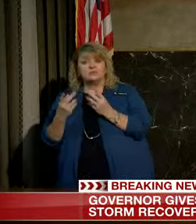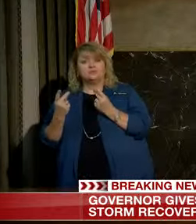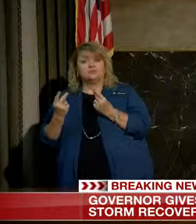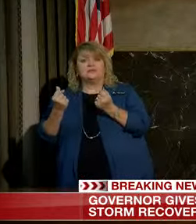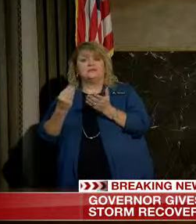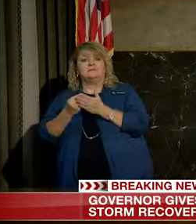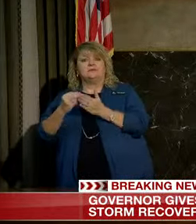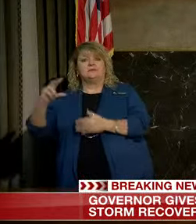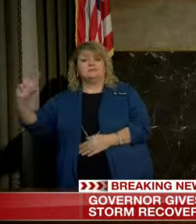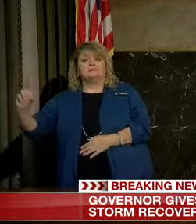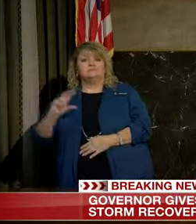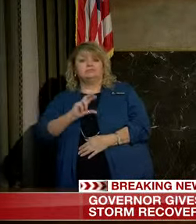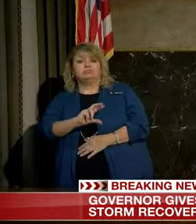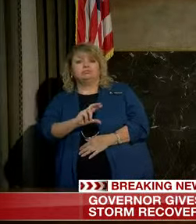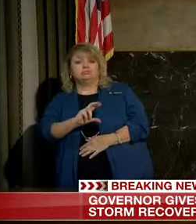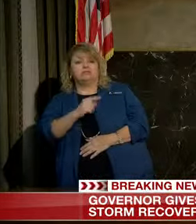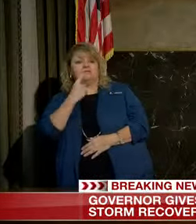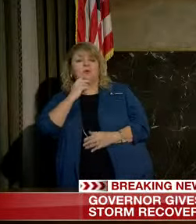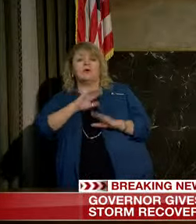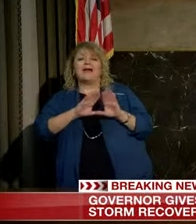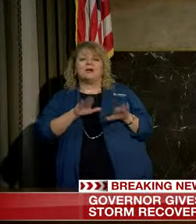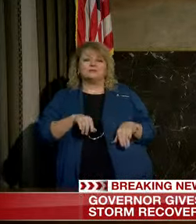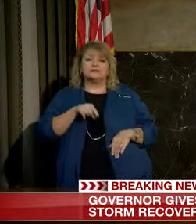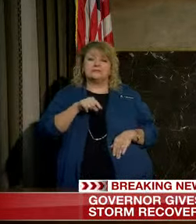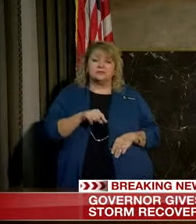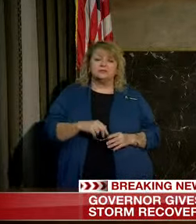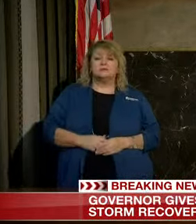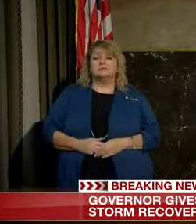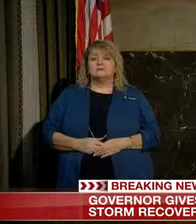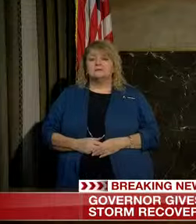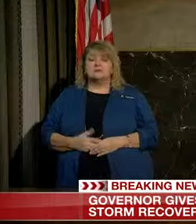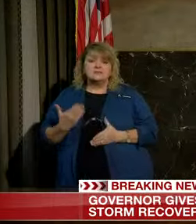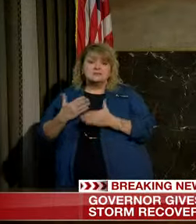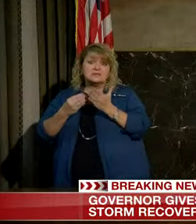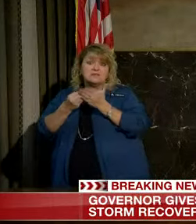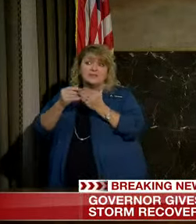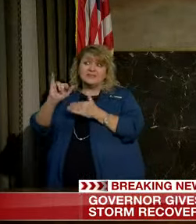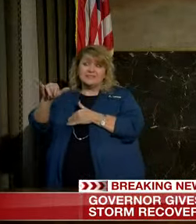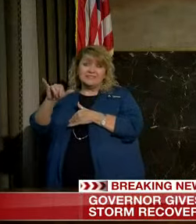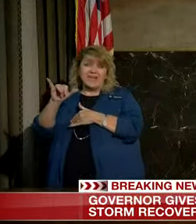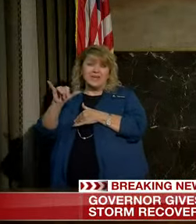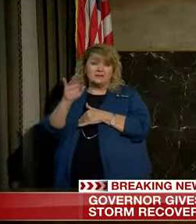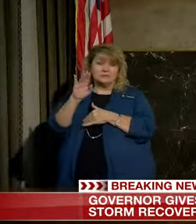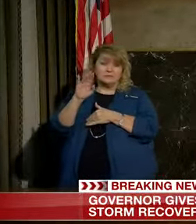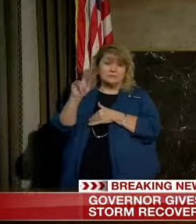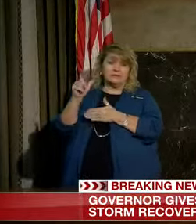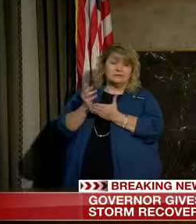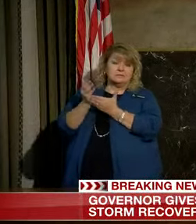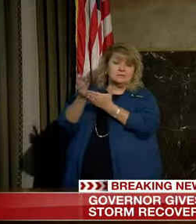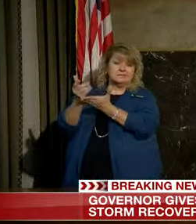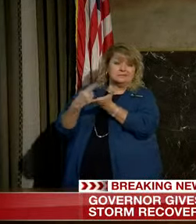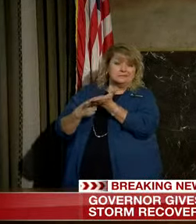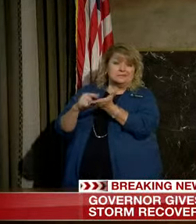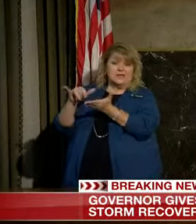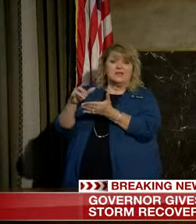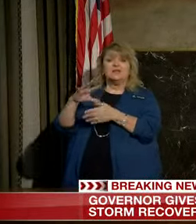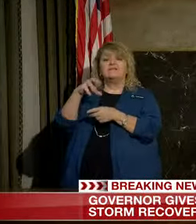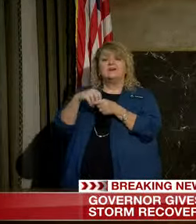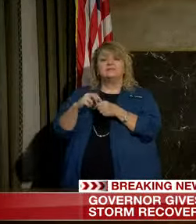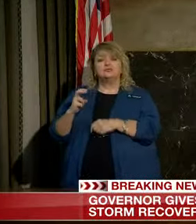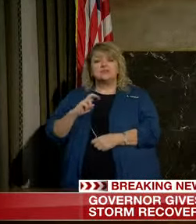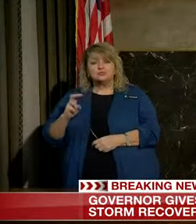needs as it relates to housing and other things. There was money in that instrument related to transportation, to